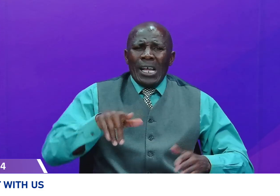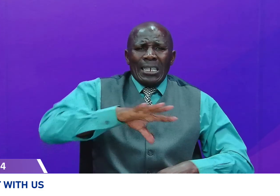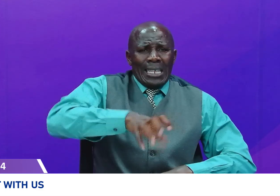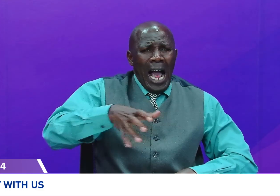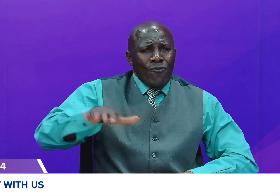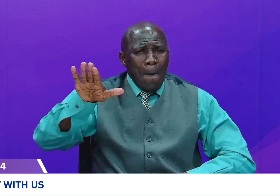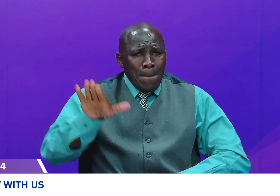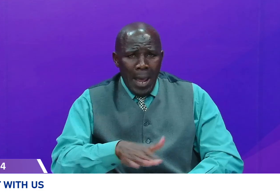hold